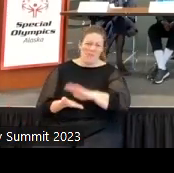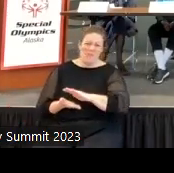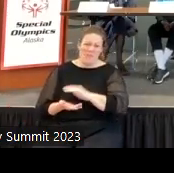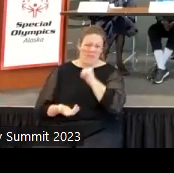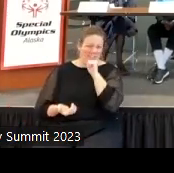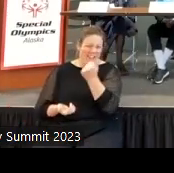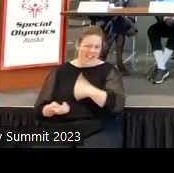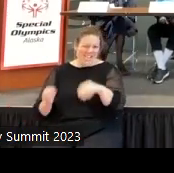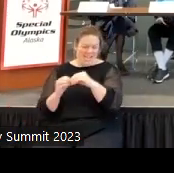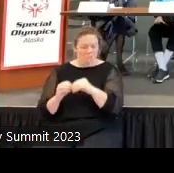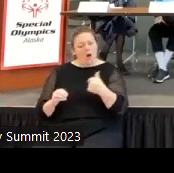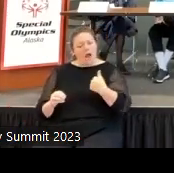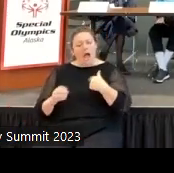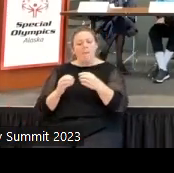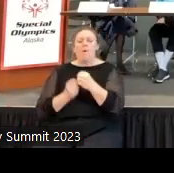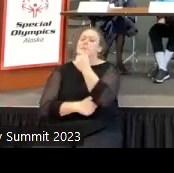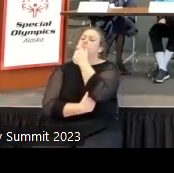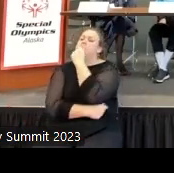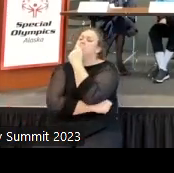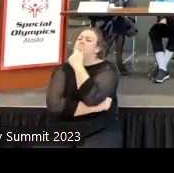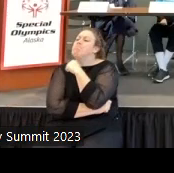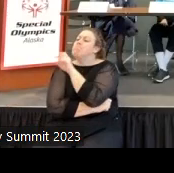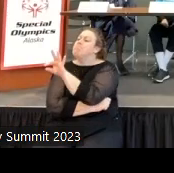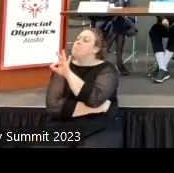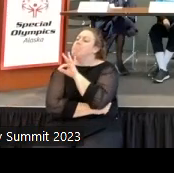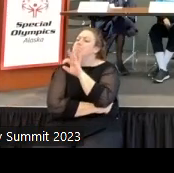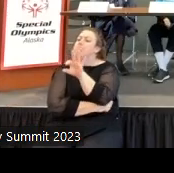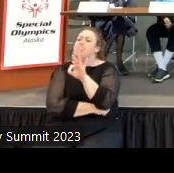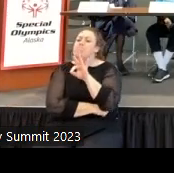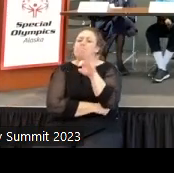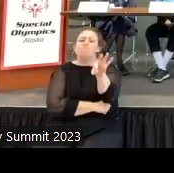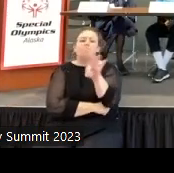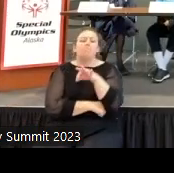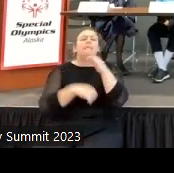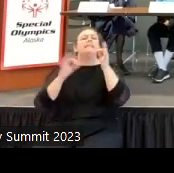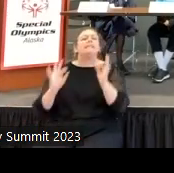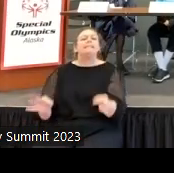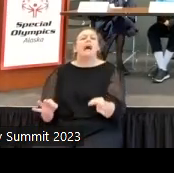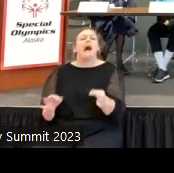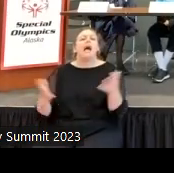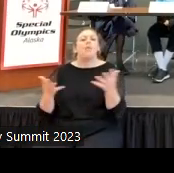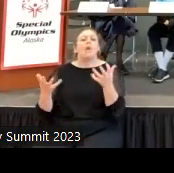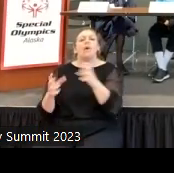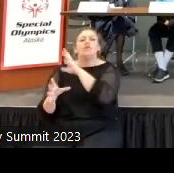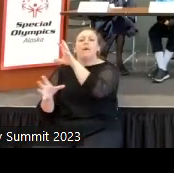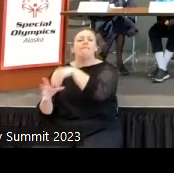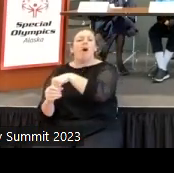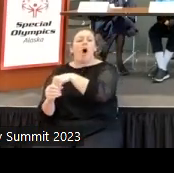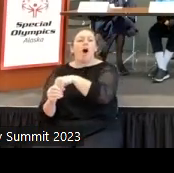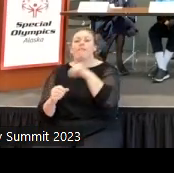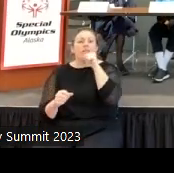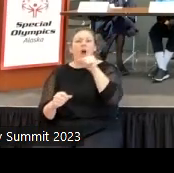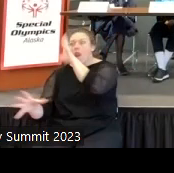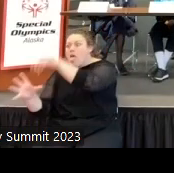careful about what I choose to get involved with, how I spend my energy, my time, my efforts. So those are the things I've